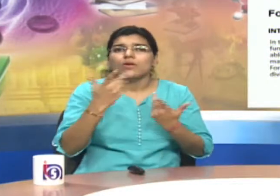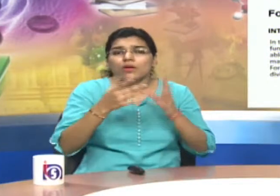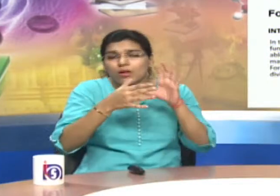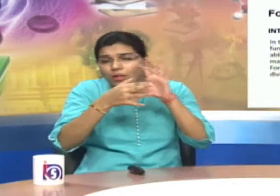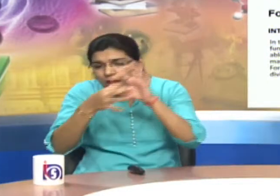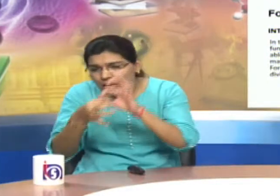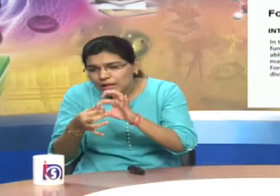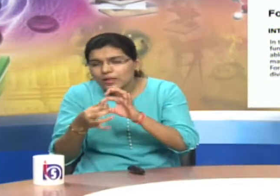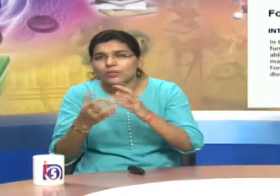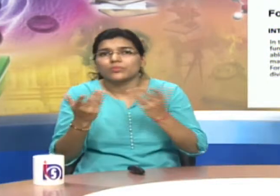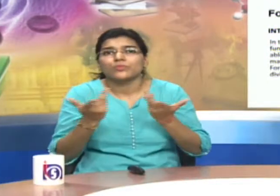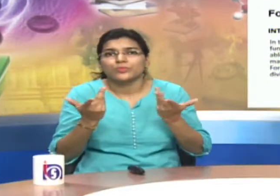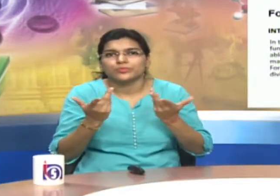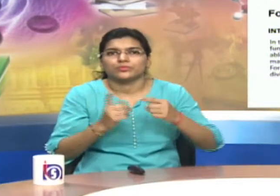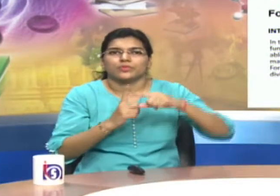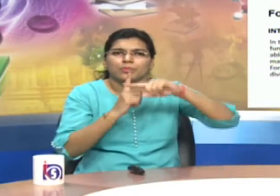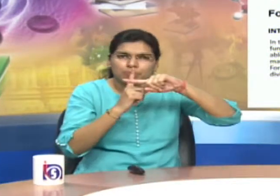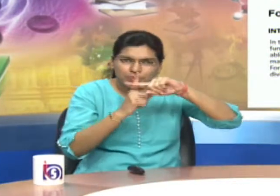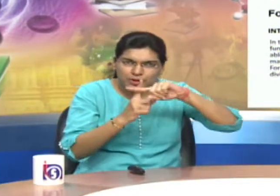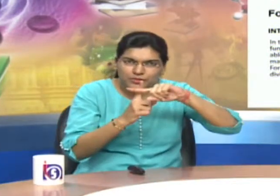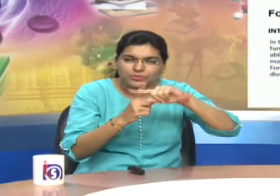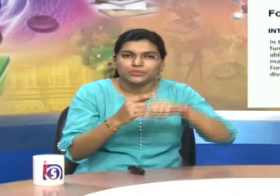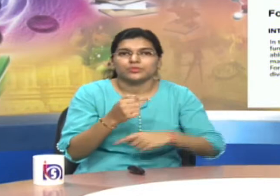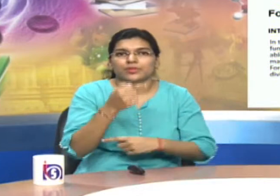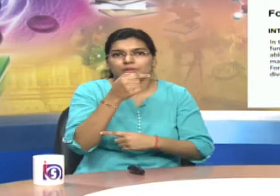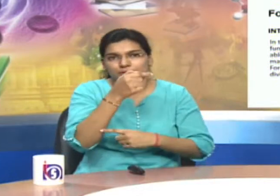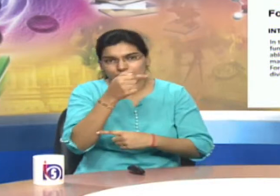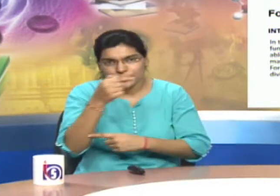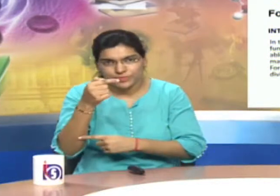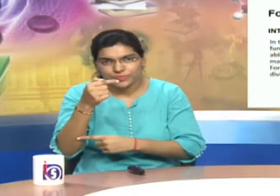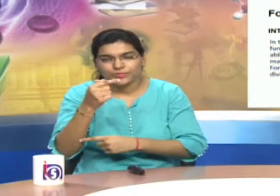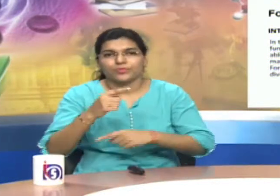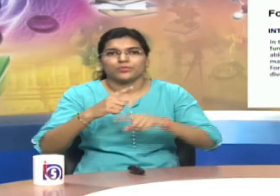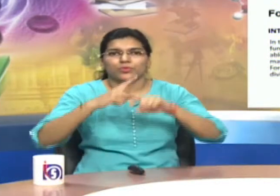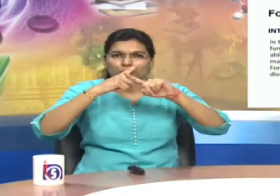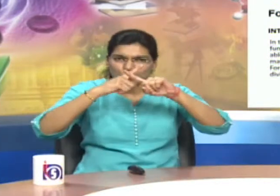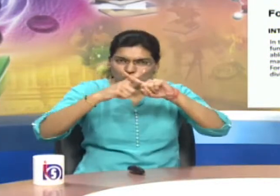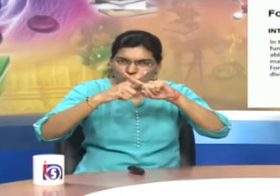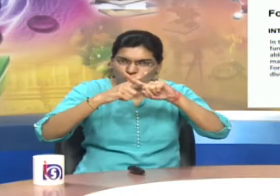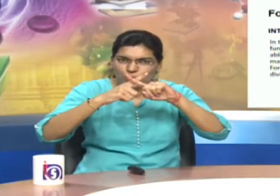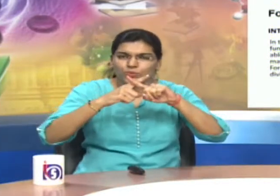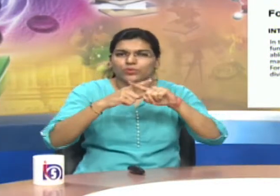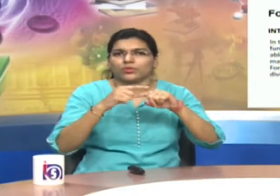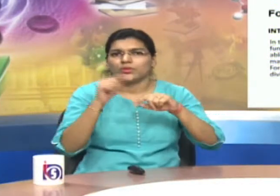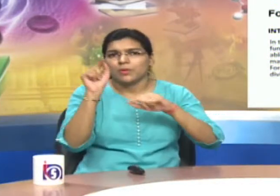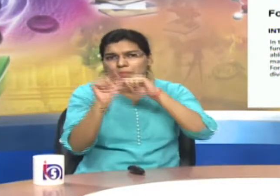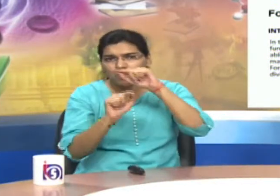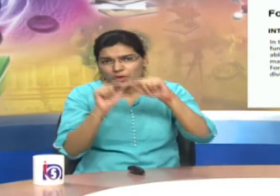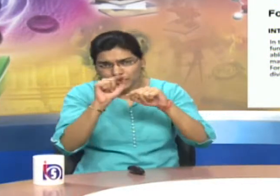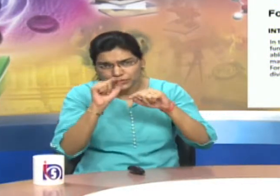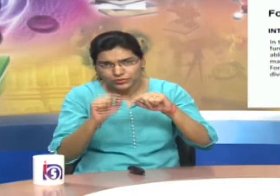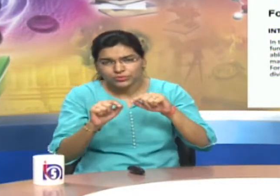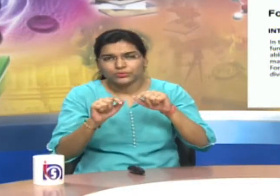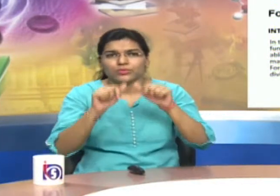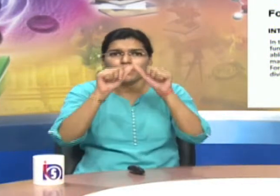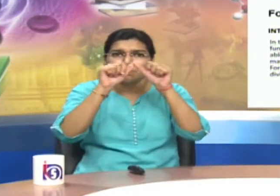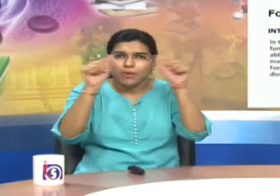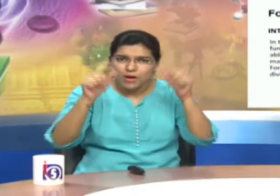presentation. In mathematics, it is many a time used plus, minus, multiplication and